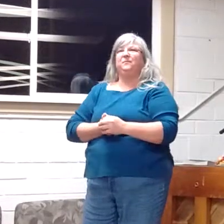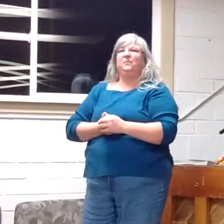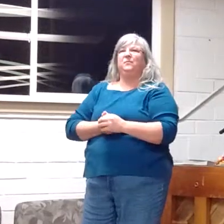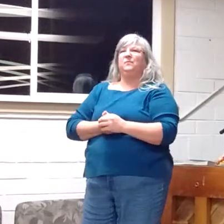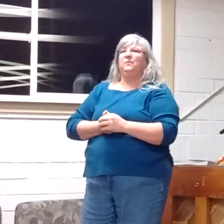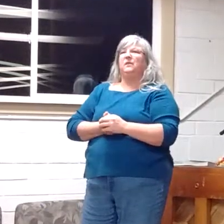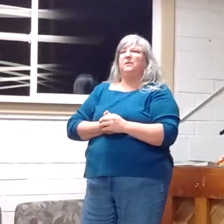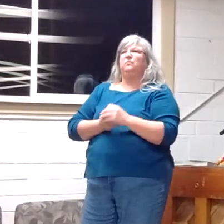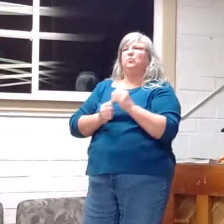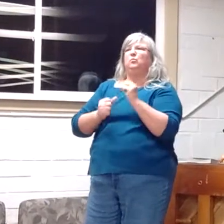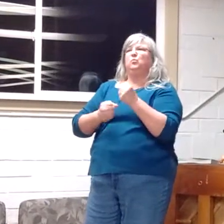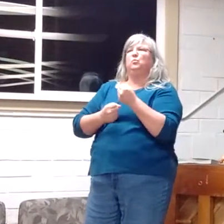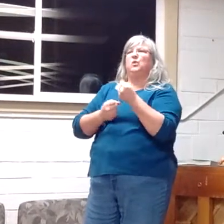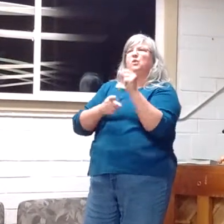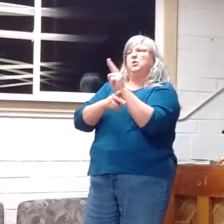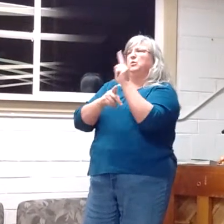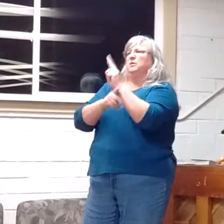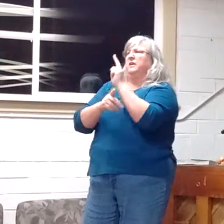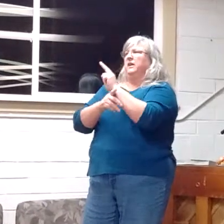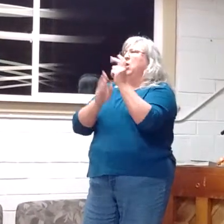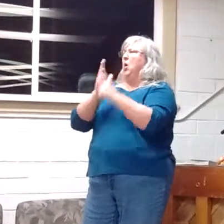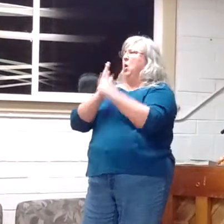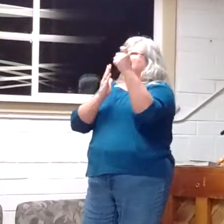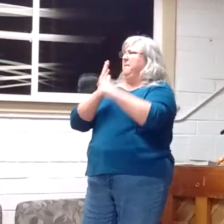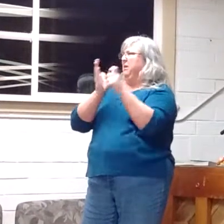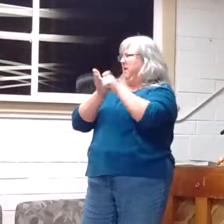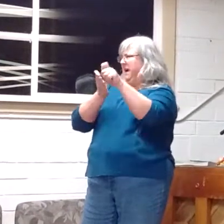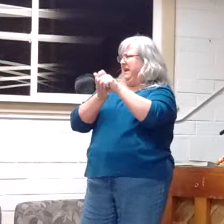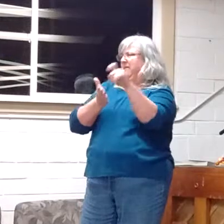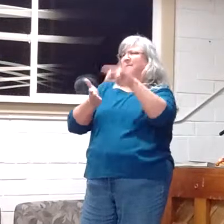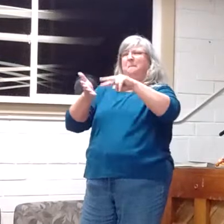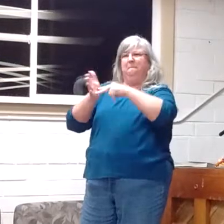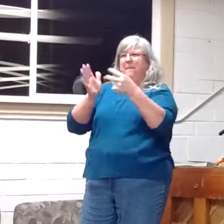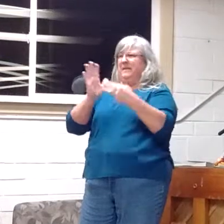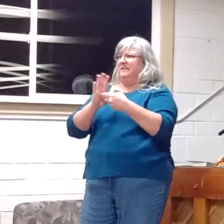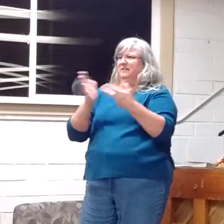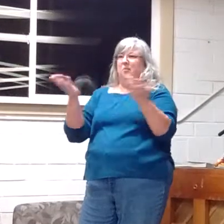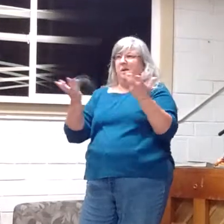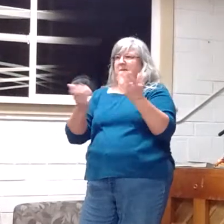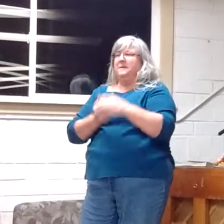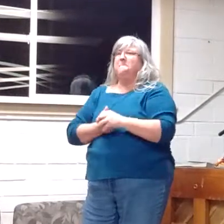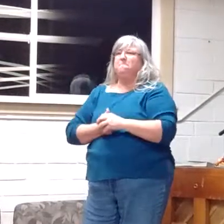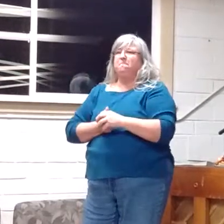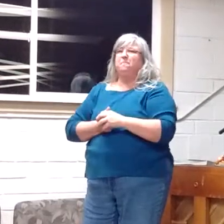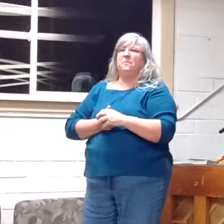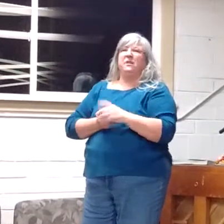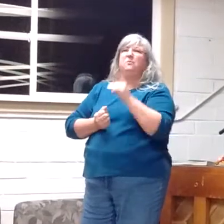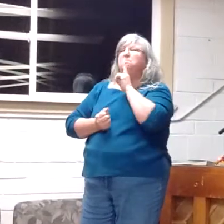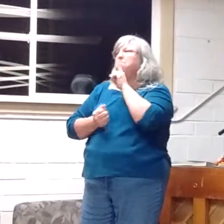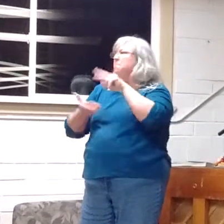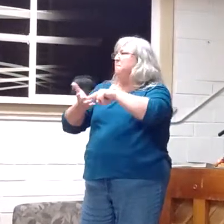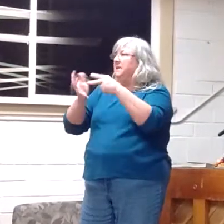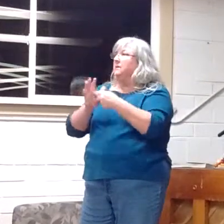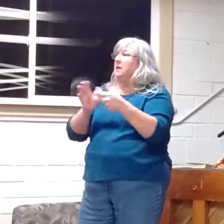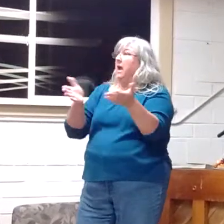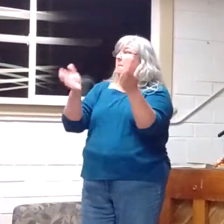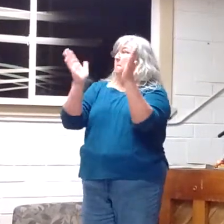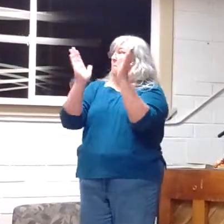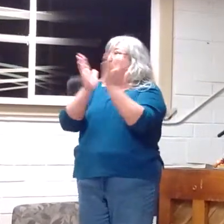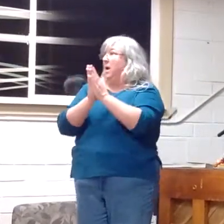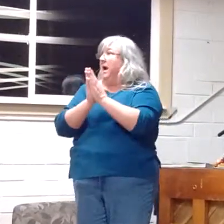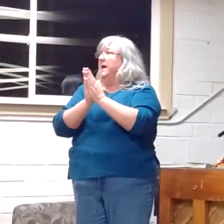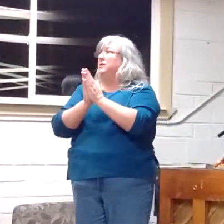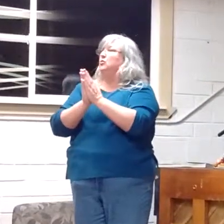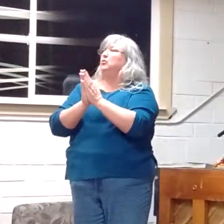using automatic writing. I don't know if anybody is familiar with automatic writing, but it's basically just praying. I pray to the good,